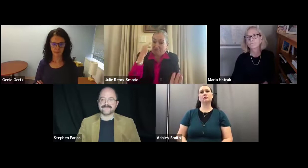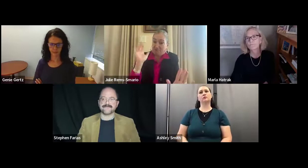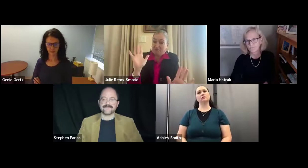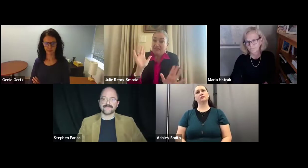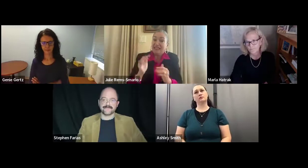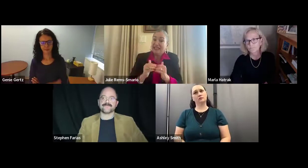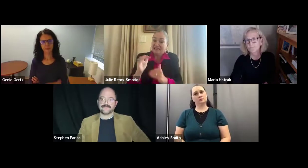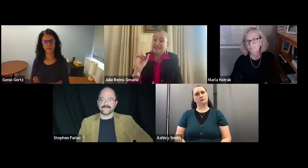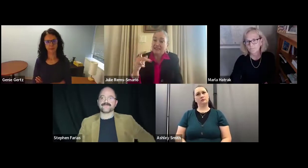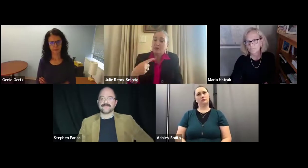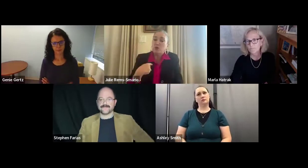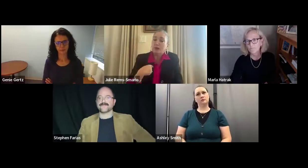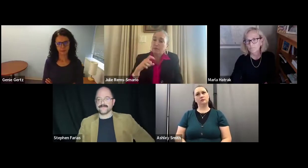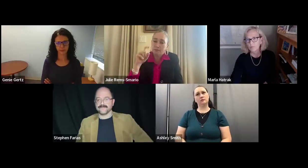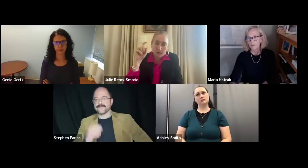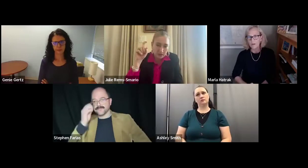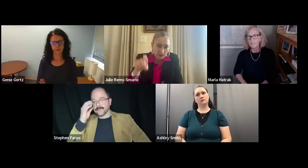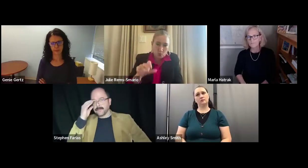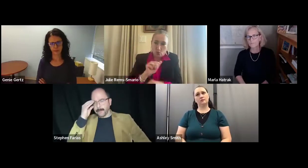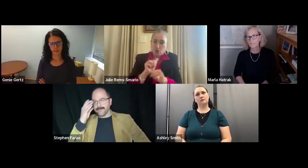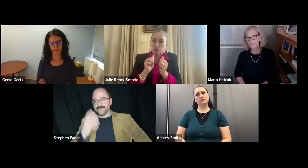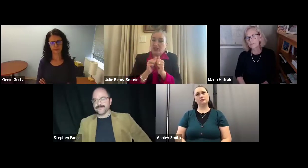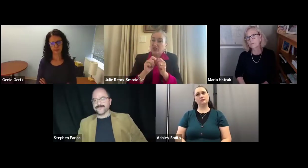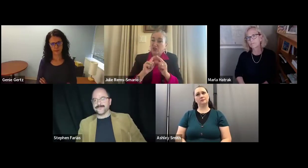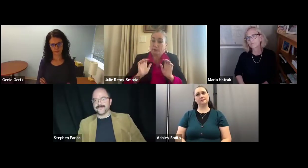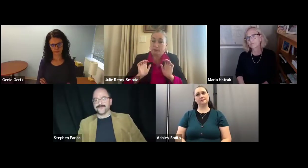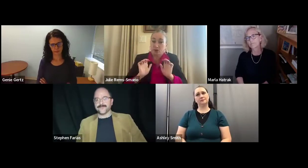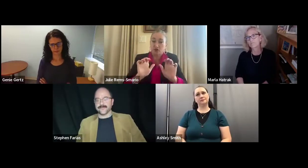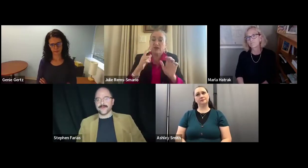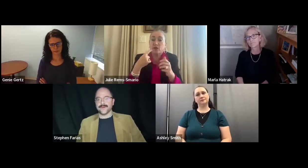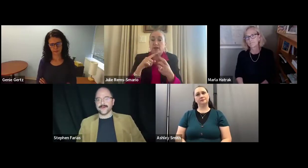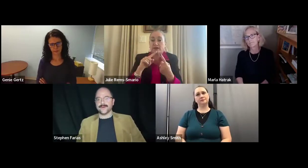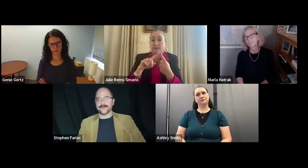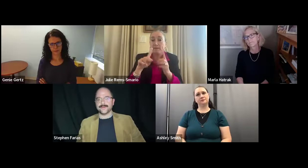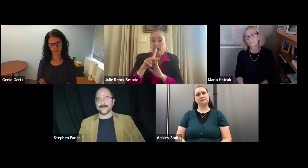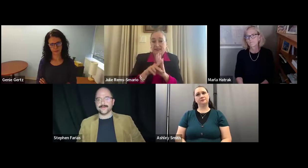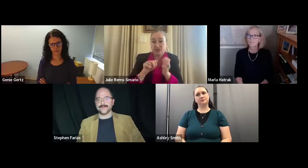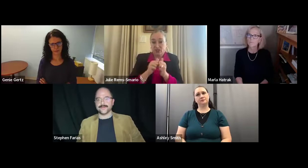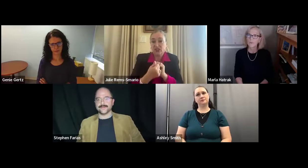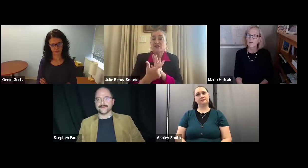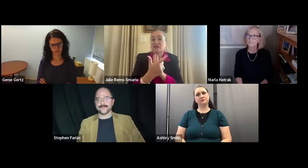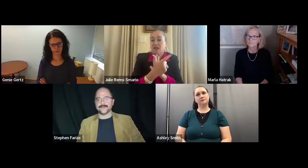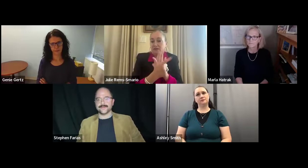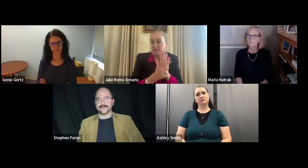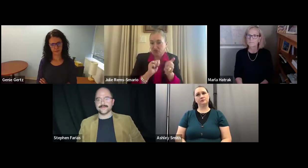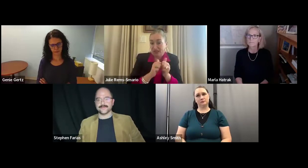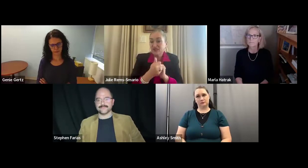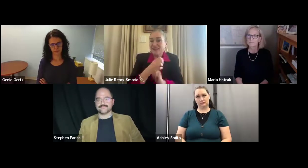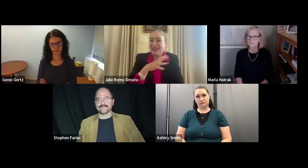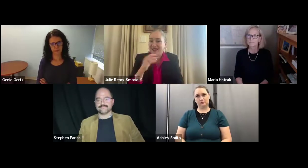special ed professionals were not listening to the deaf ed professionals. So we do need to really push back and advocate